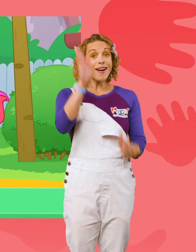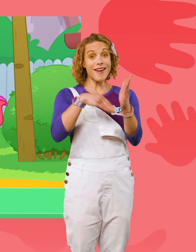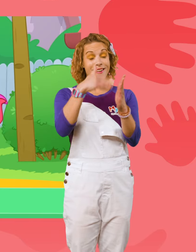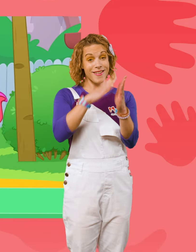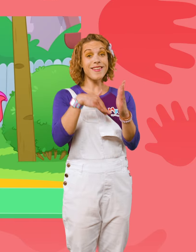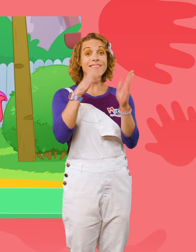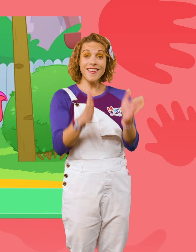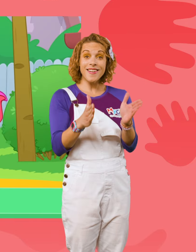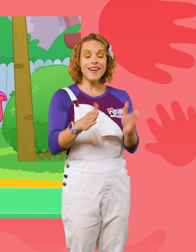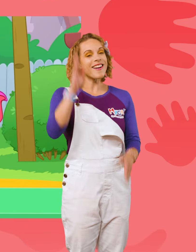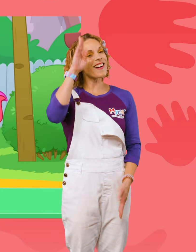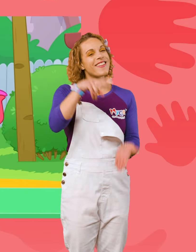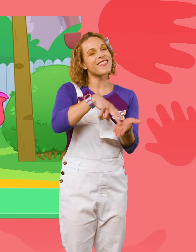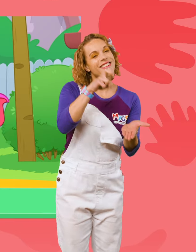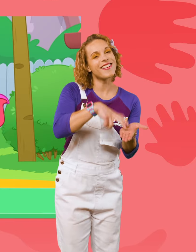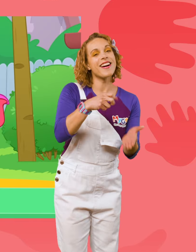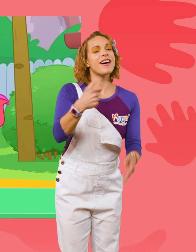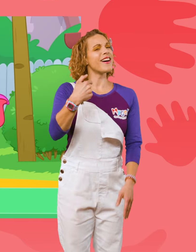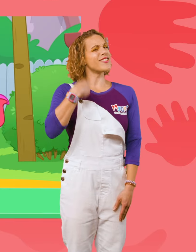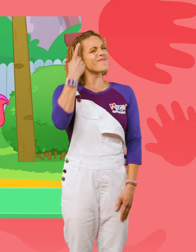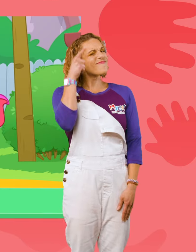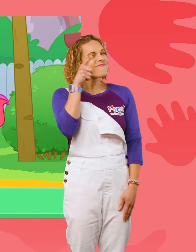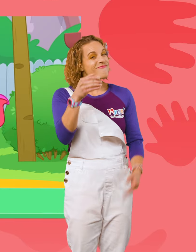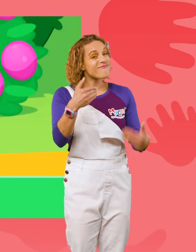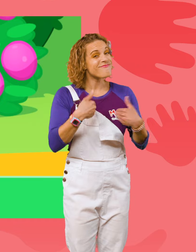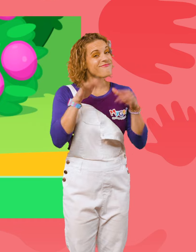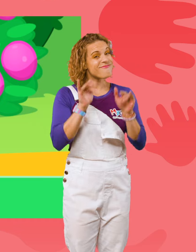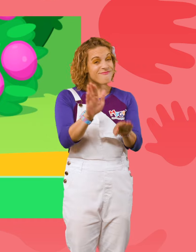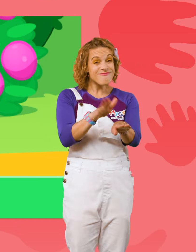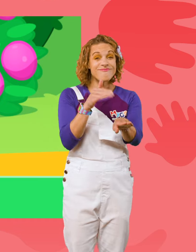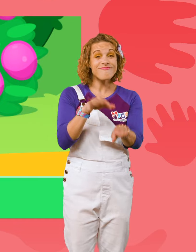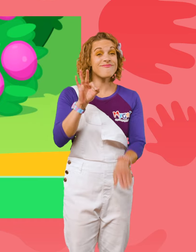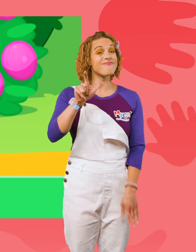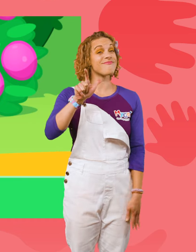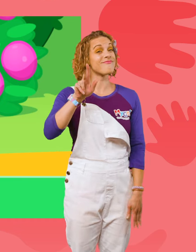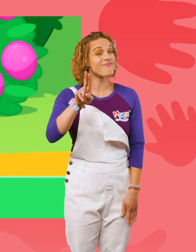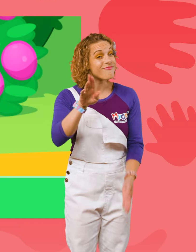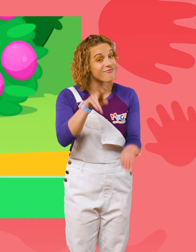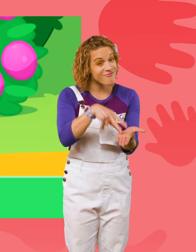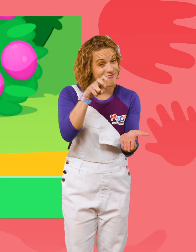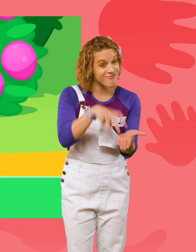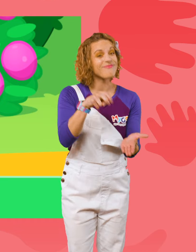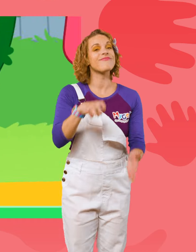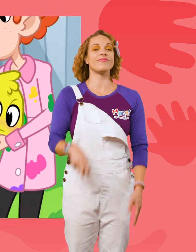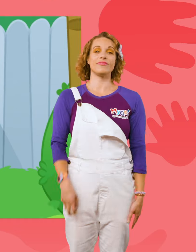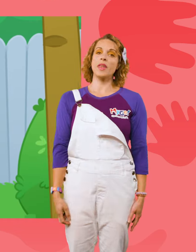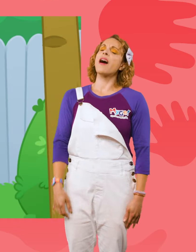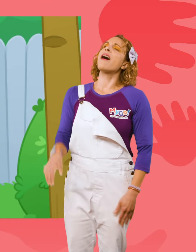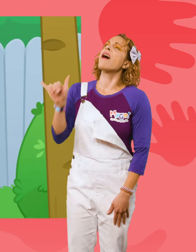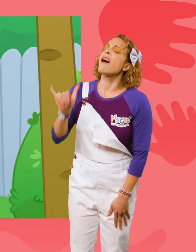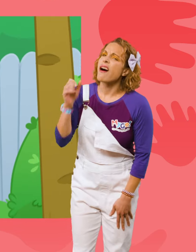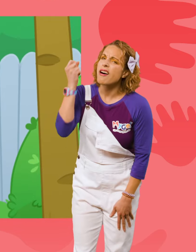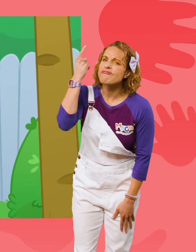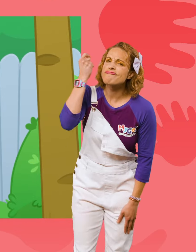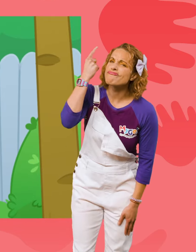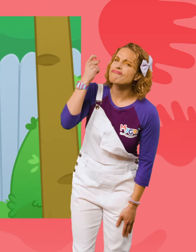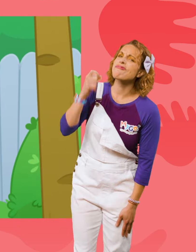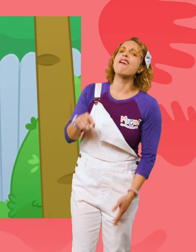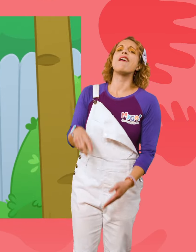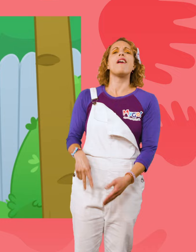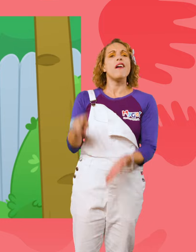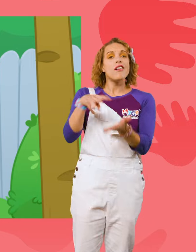Hi, Mr. Painter. Hi, Chroma. I think you have the magic pet flu, Chroma. So that's what